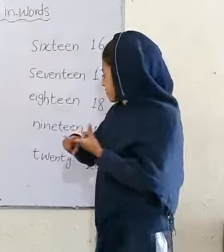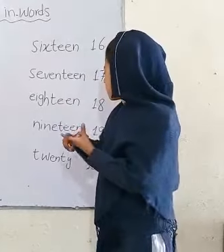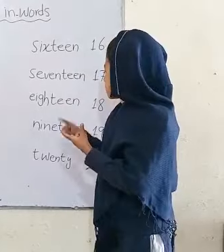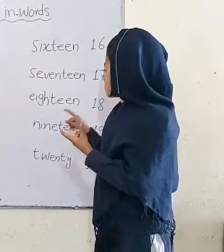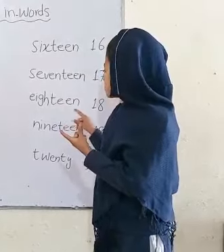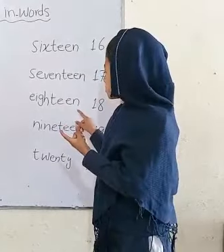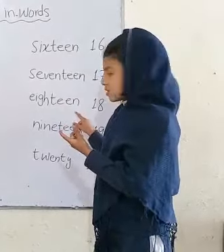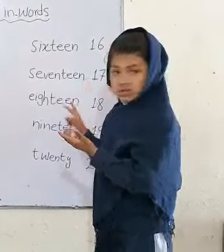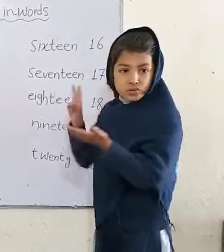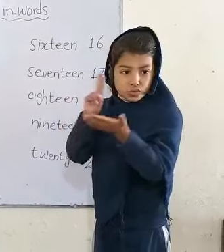N